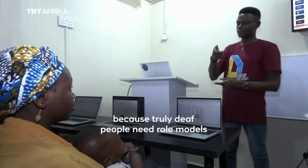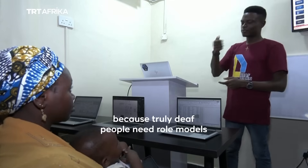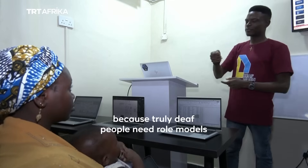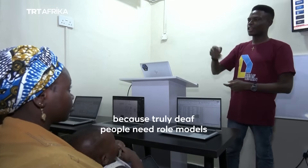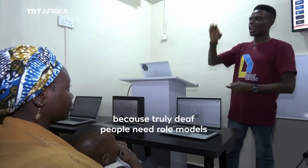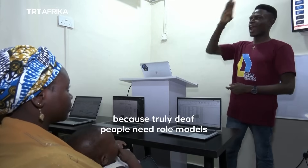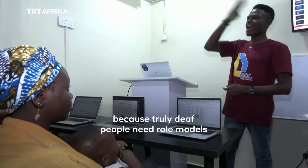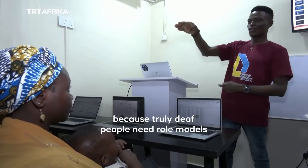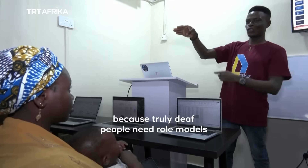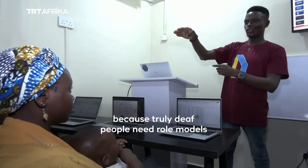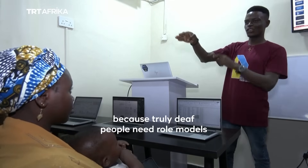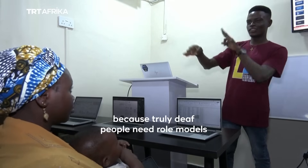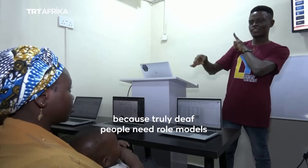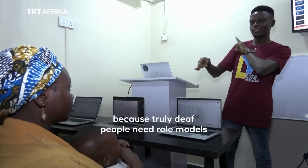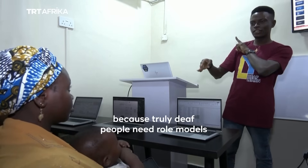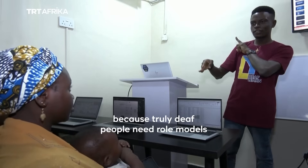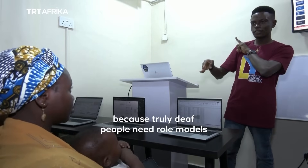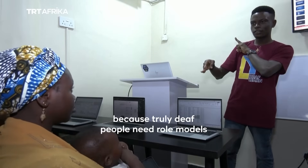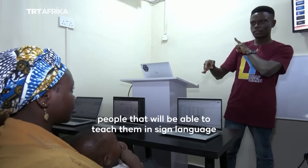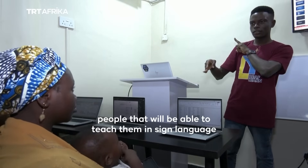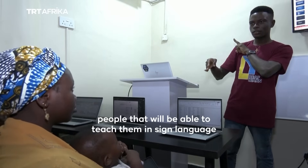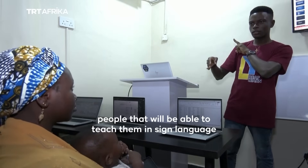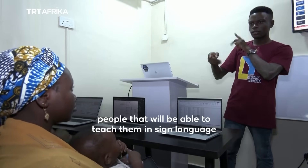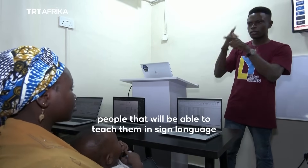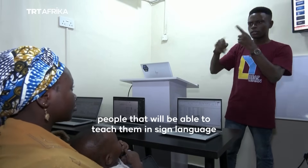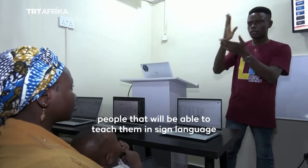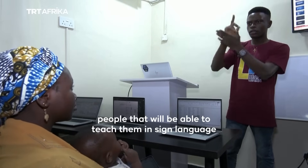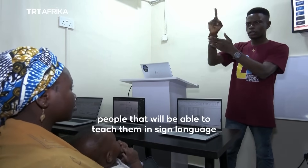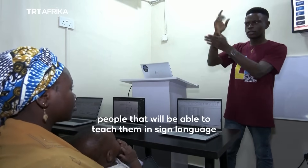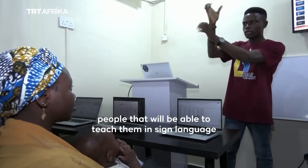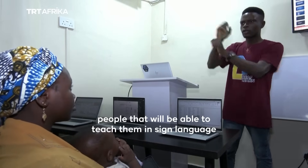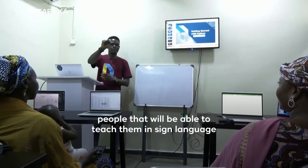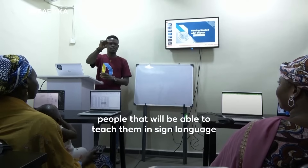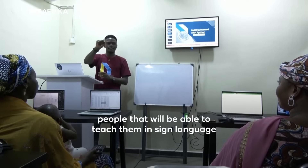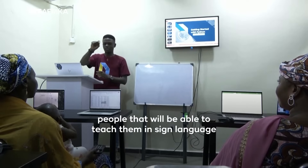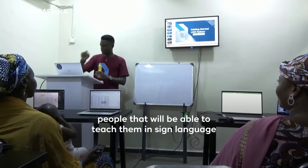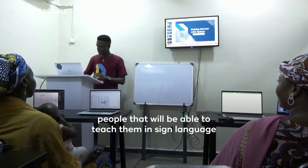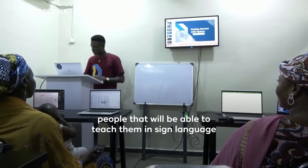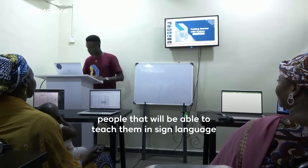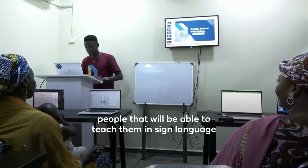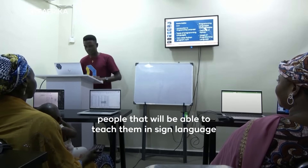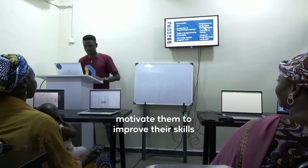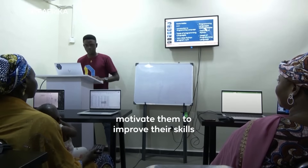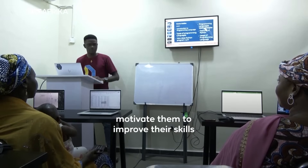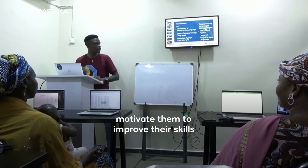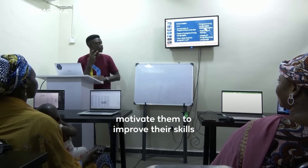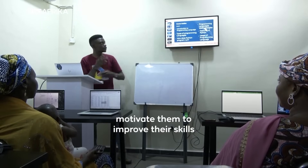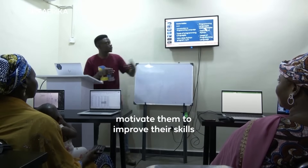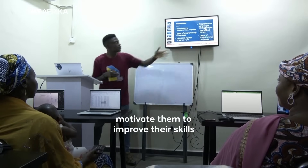because truly deaf people need role models, people who will be able to, you know, teach them in sign language, motivate them to, you